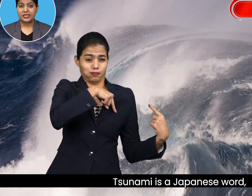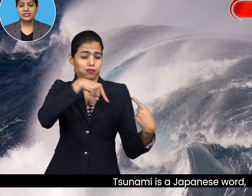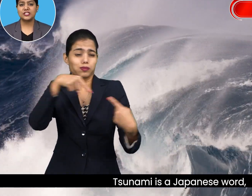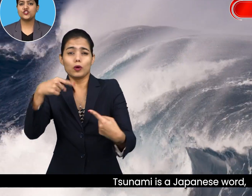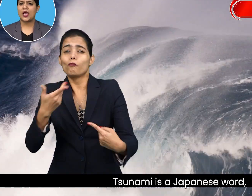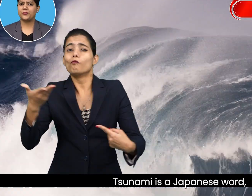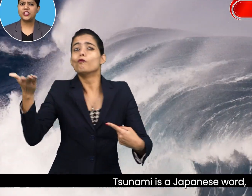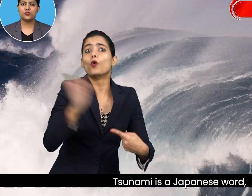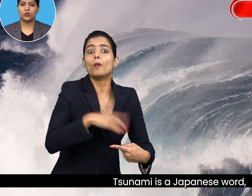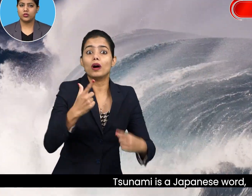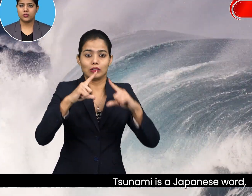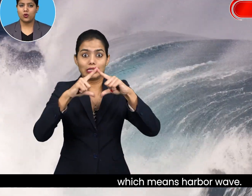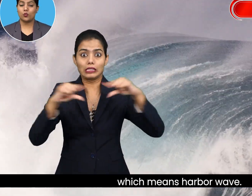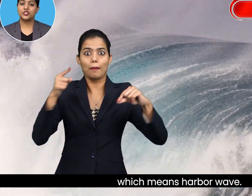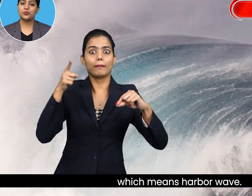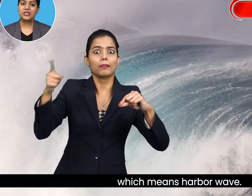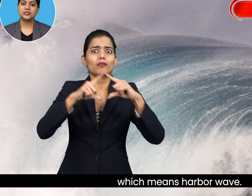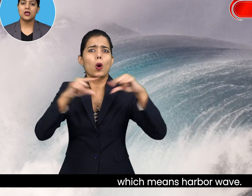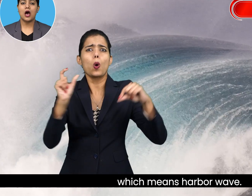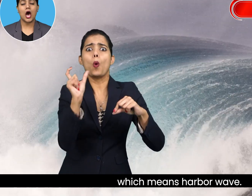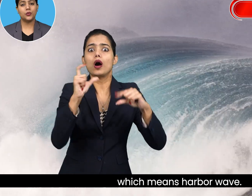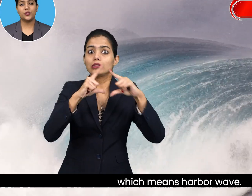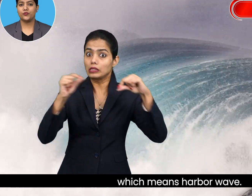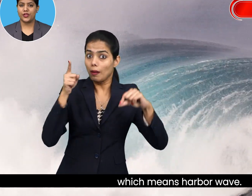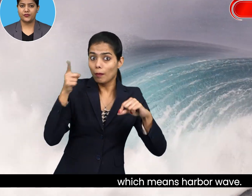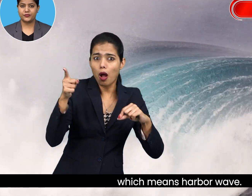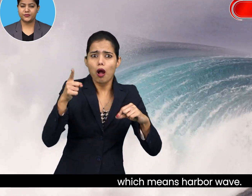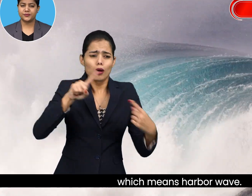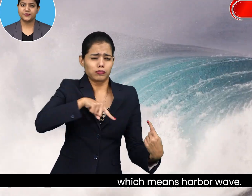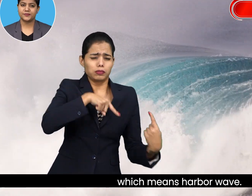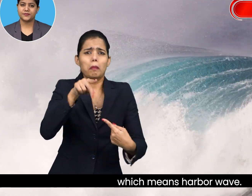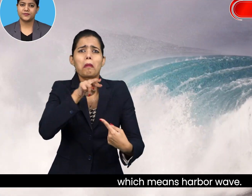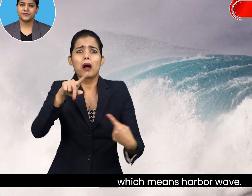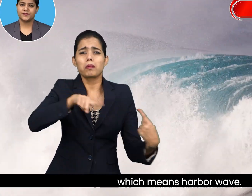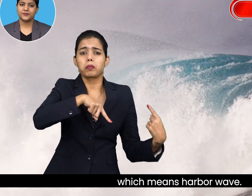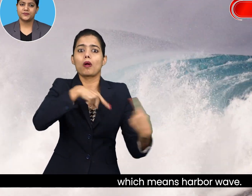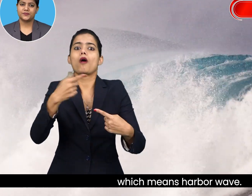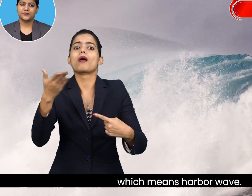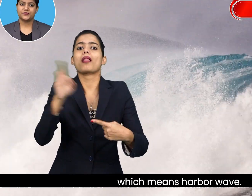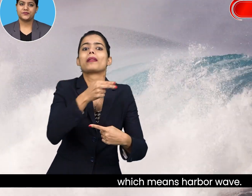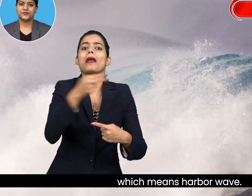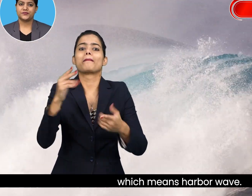Tsunami is a Japanese word which means harbor wave.